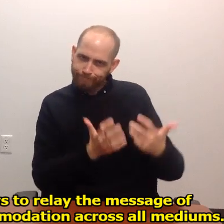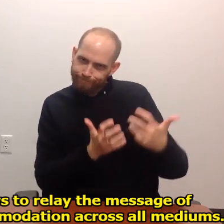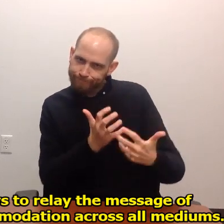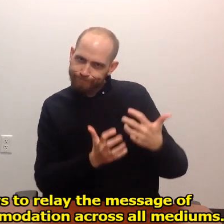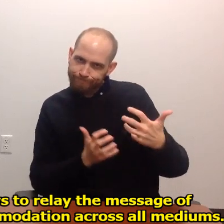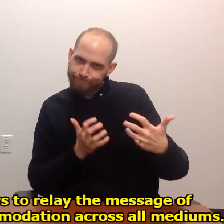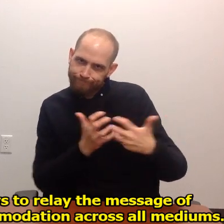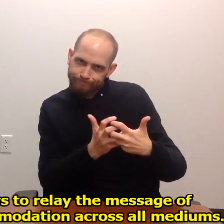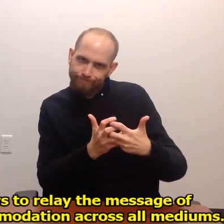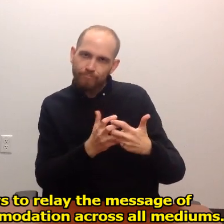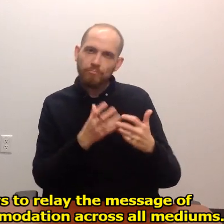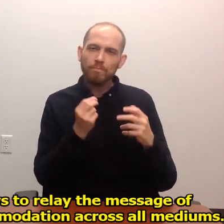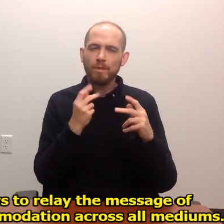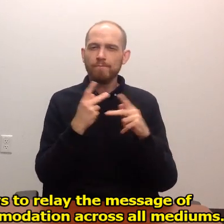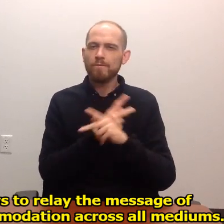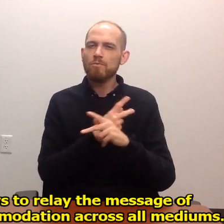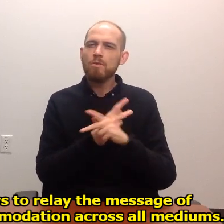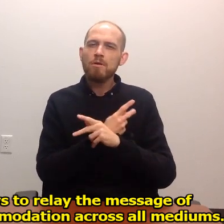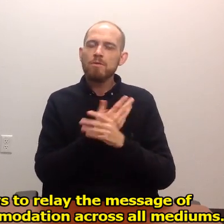ways to